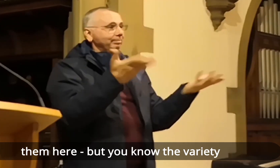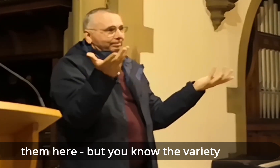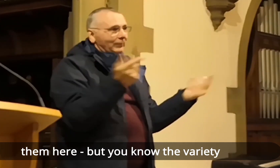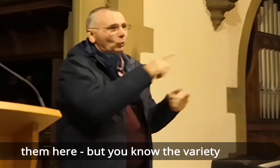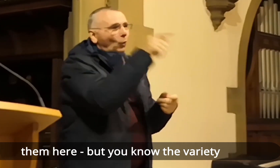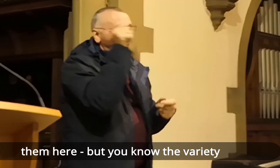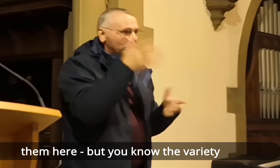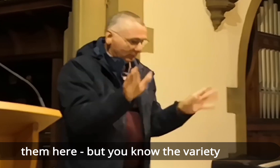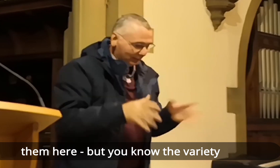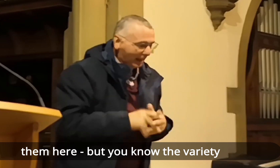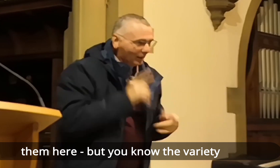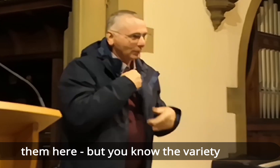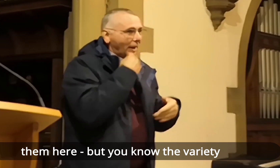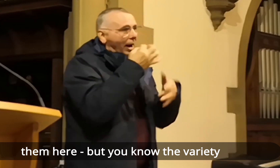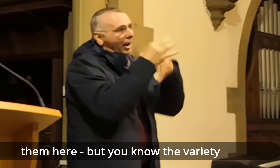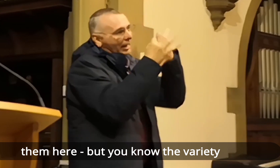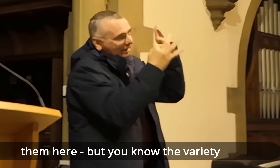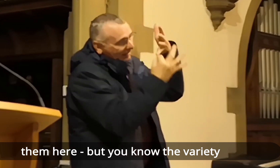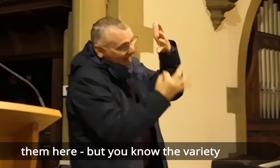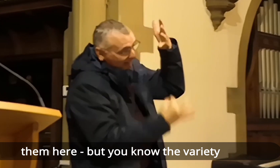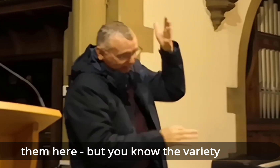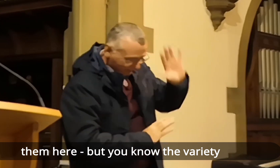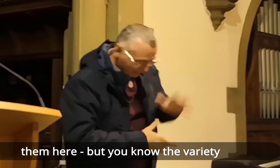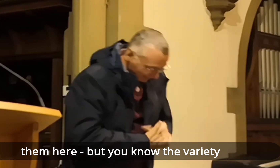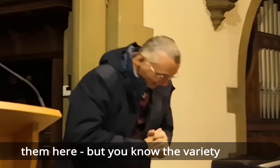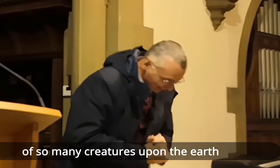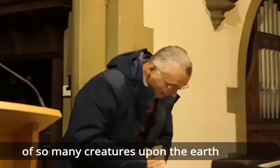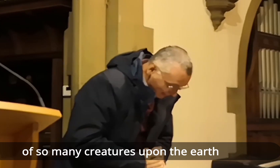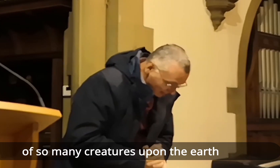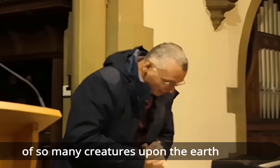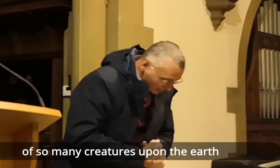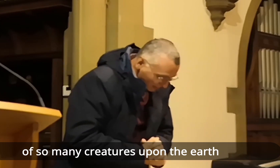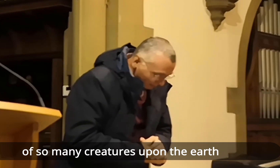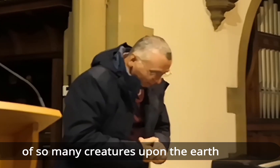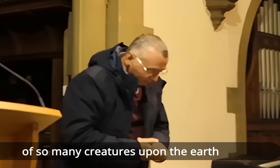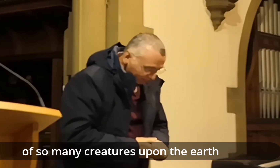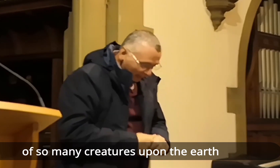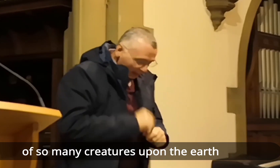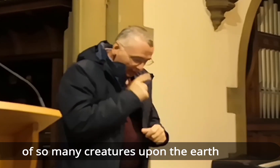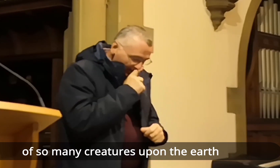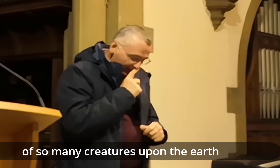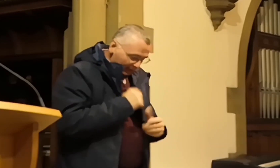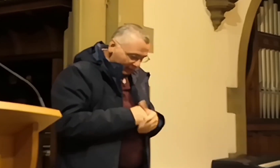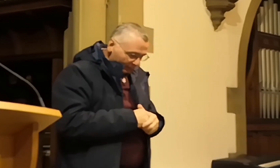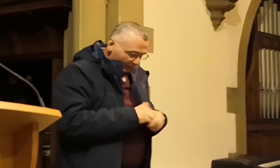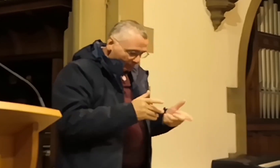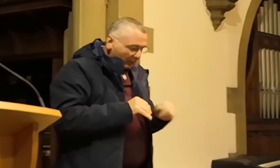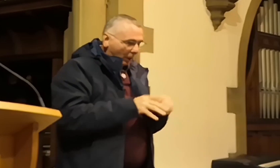here. But you know the variety of so many creatures upon the earth.